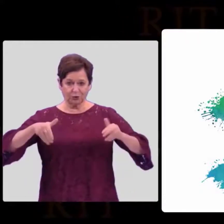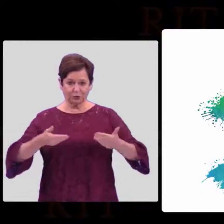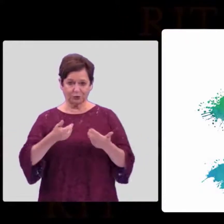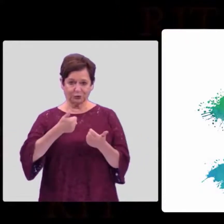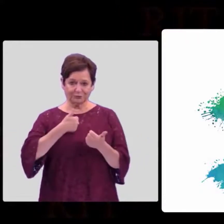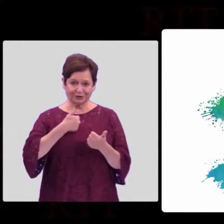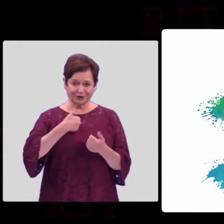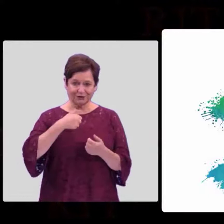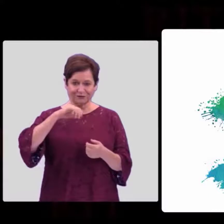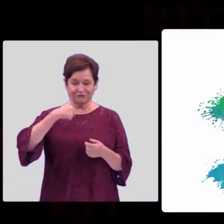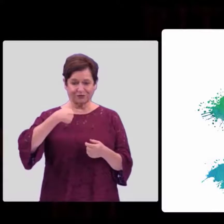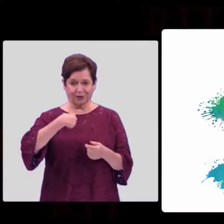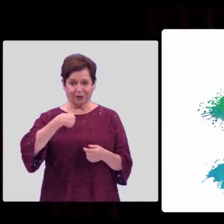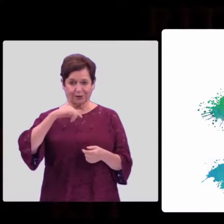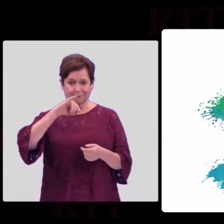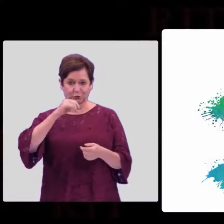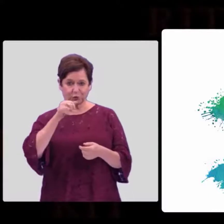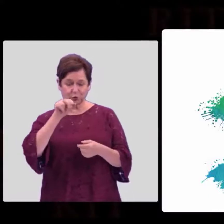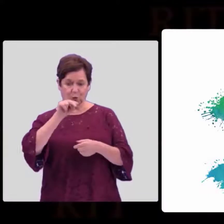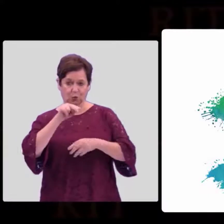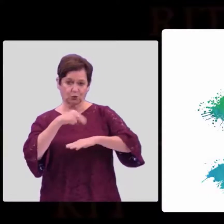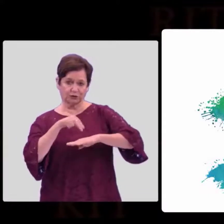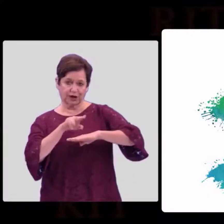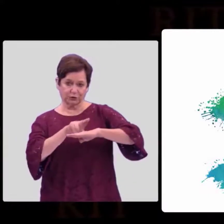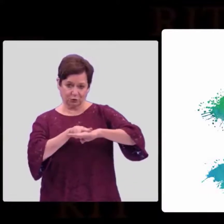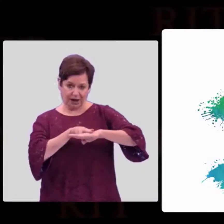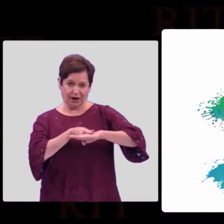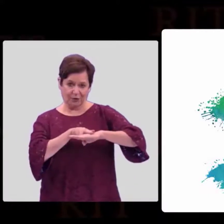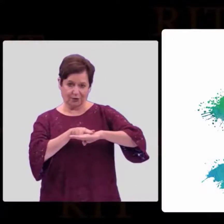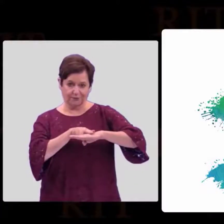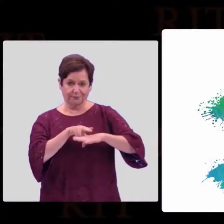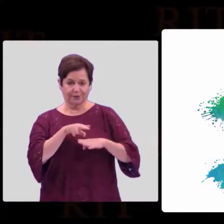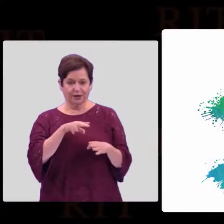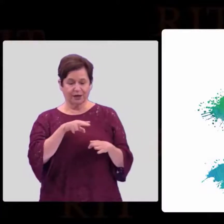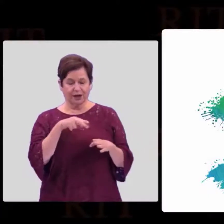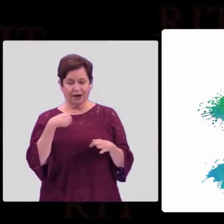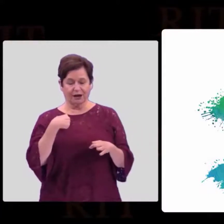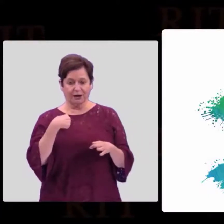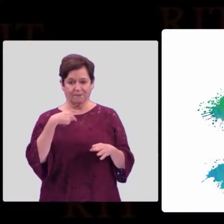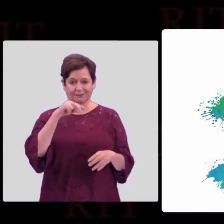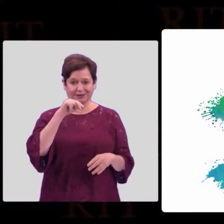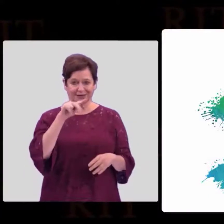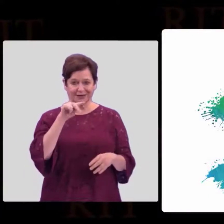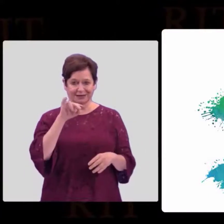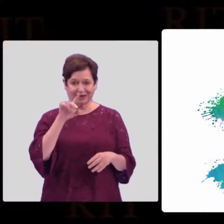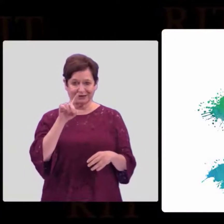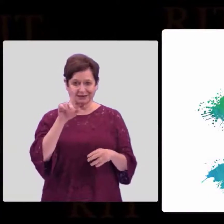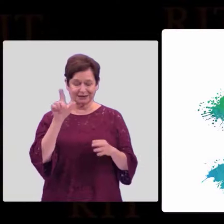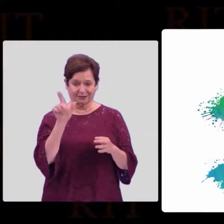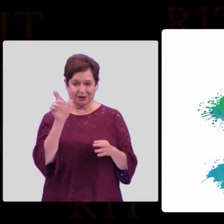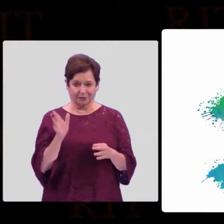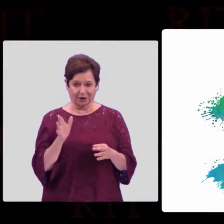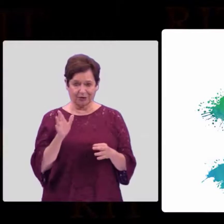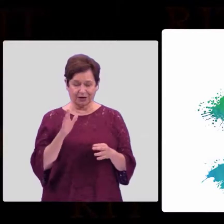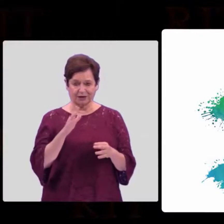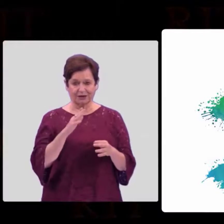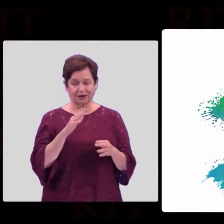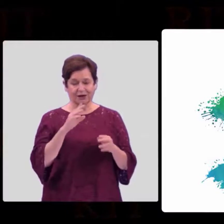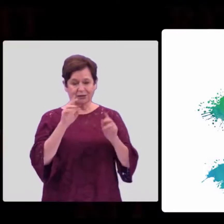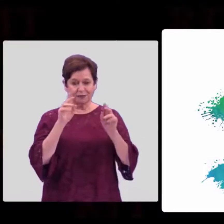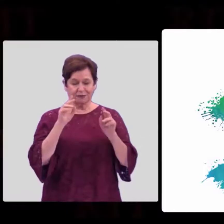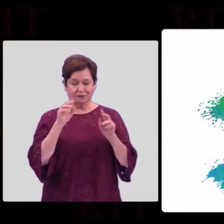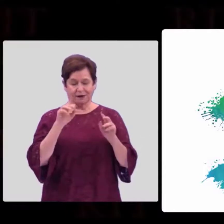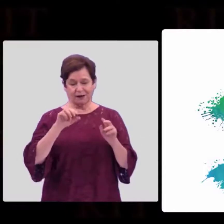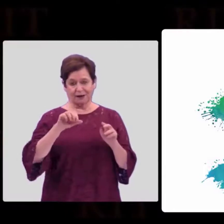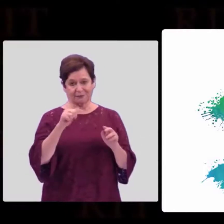I want to introduce myself. I'm Joan Naturale, and I'm the NTID librarian.